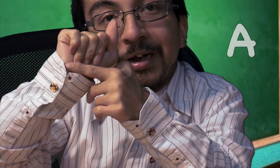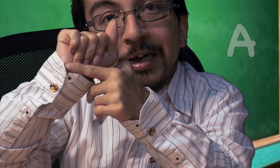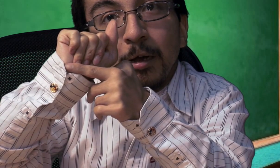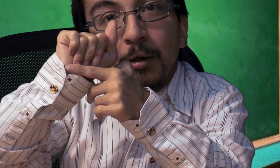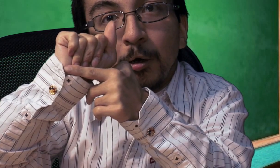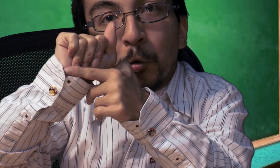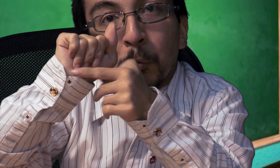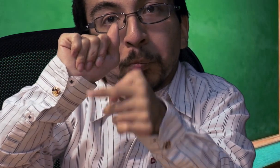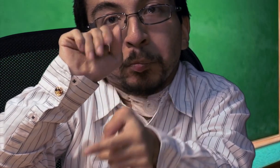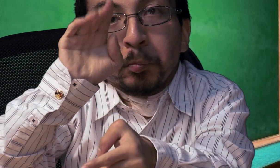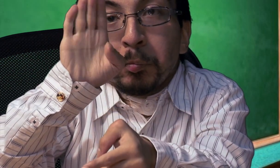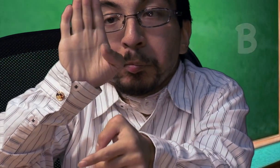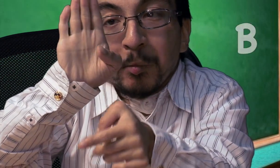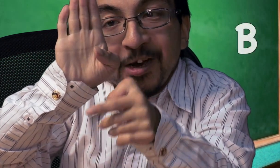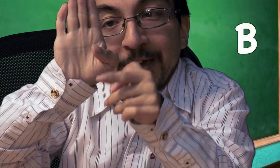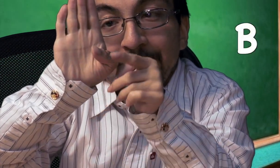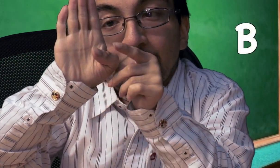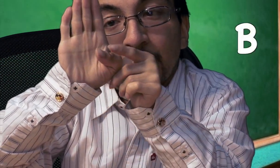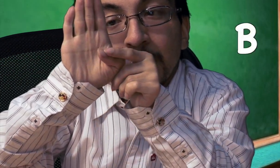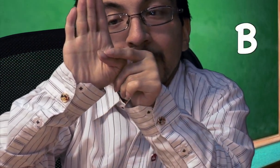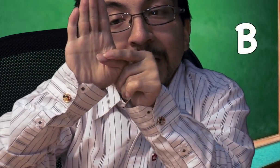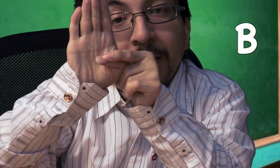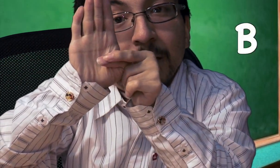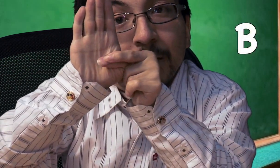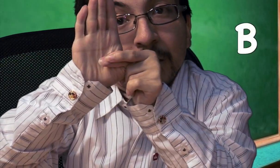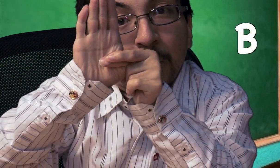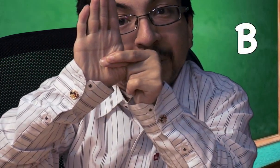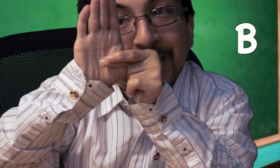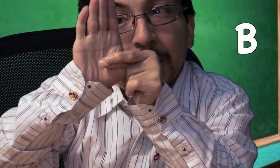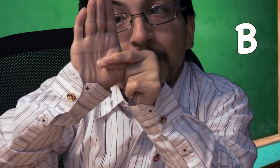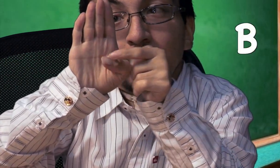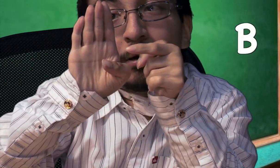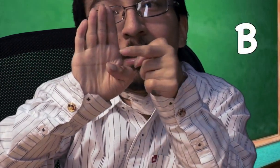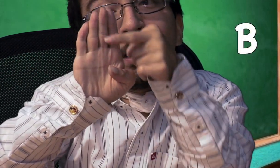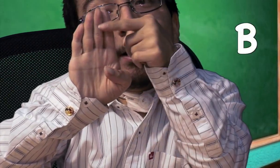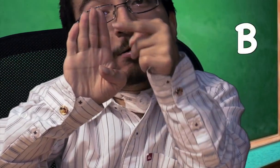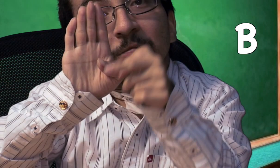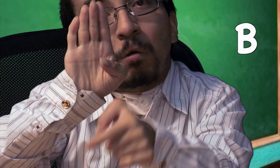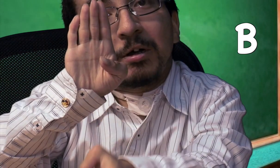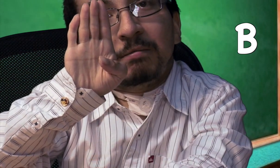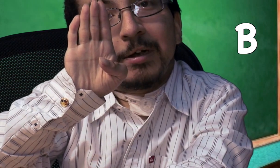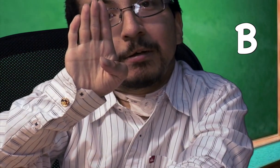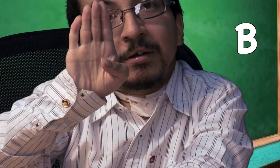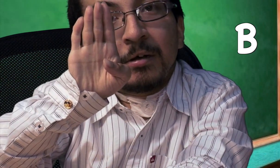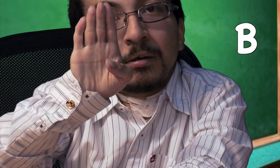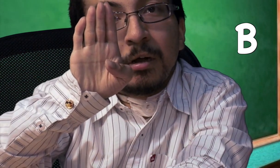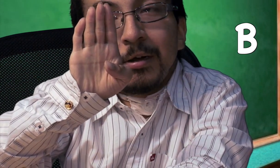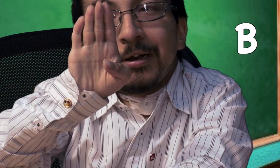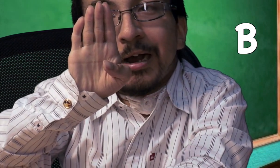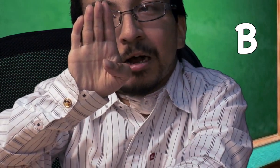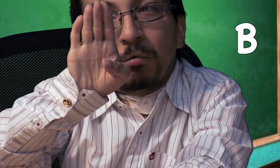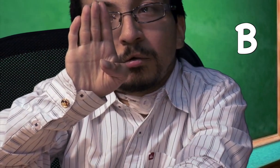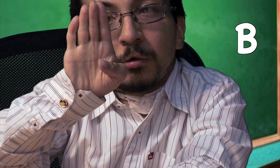in. B is the thumb in and the 4 fingers sticking out.